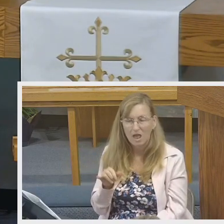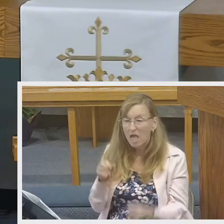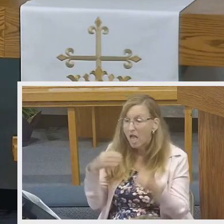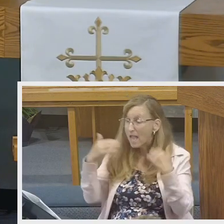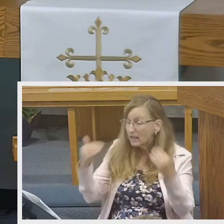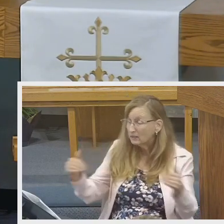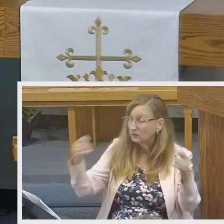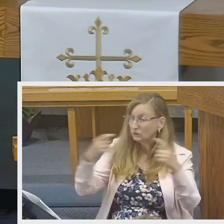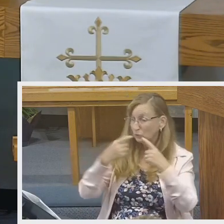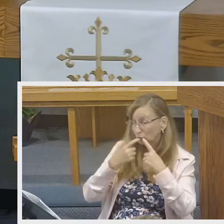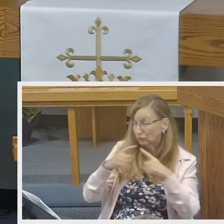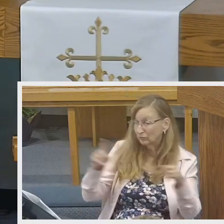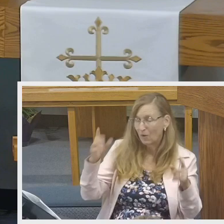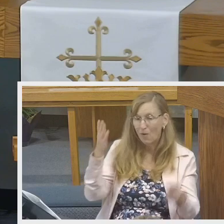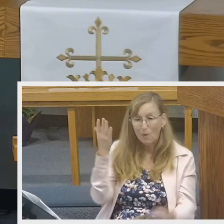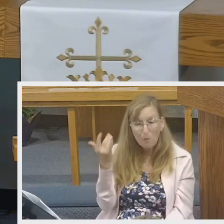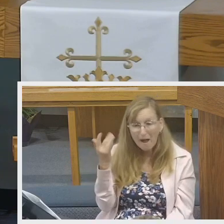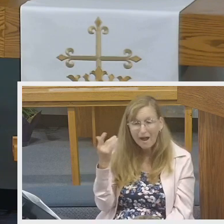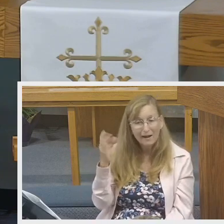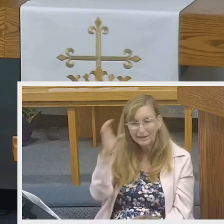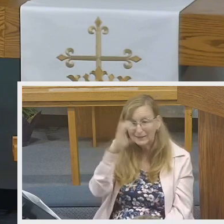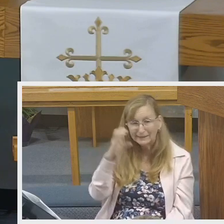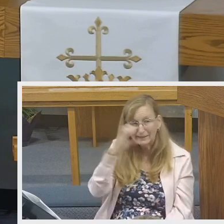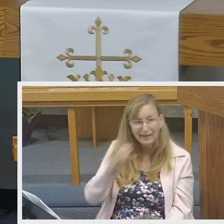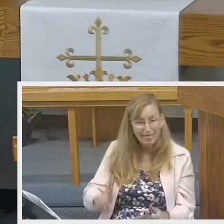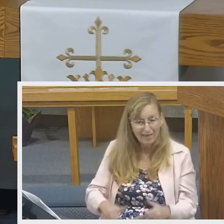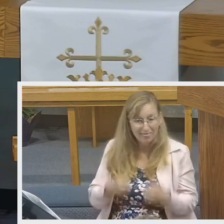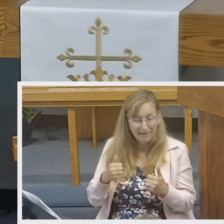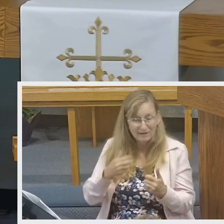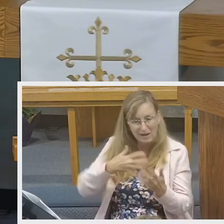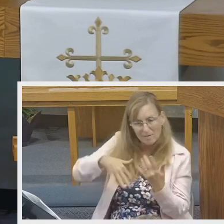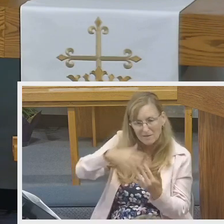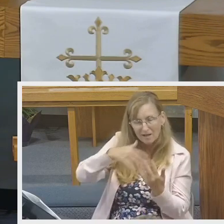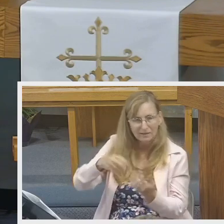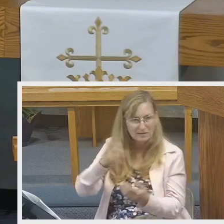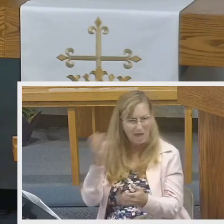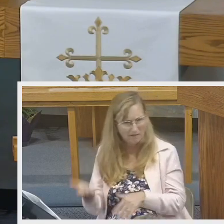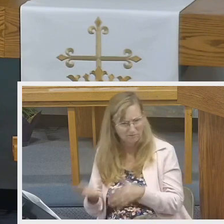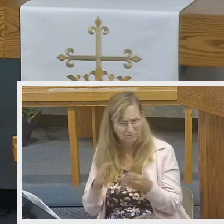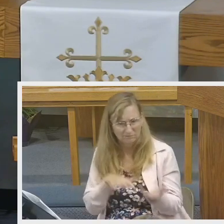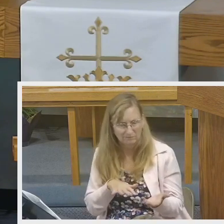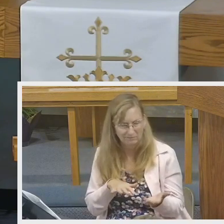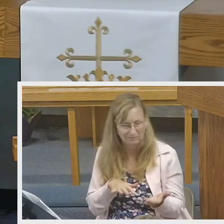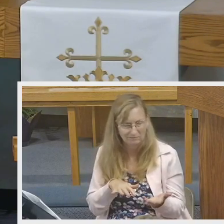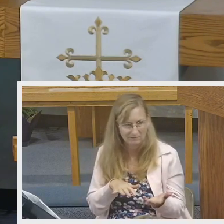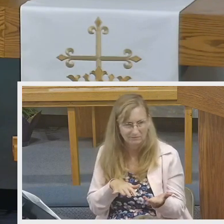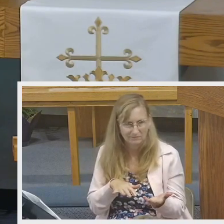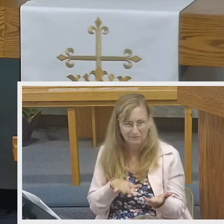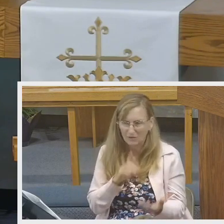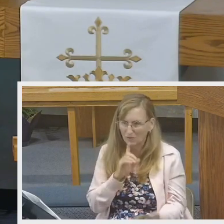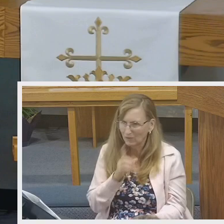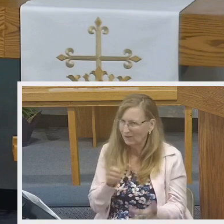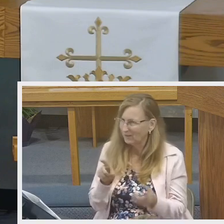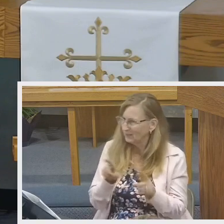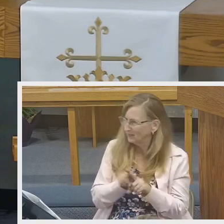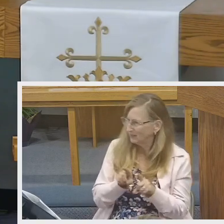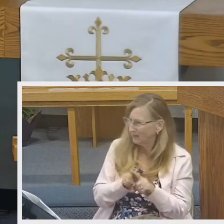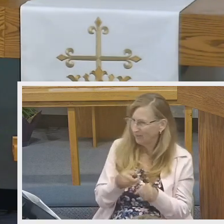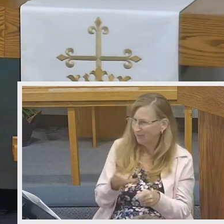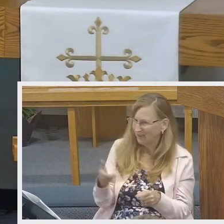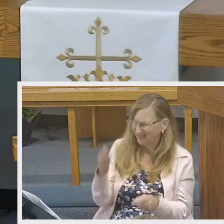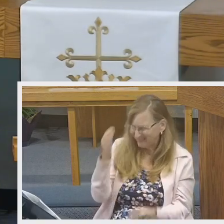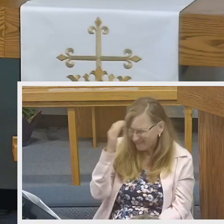their announcement, "Why are you seeking the living among the dead?" It was really the same saying, "You should know